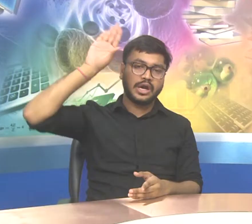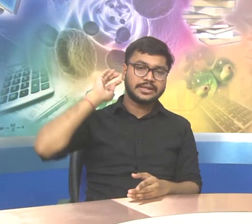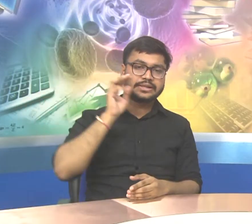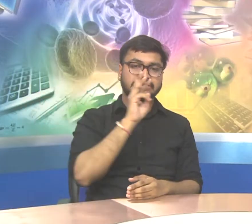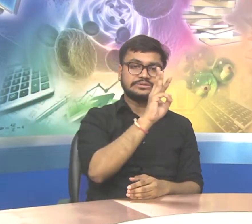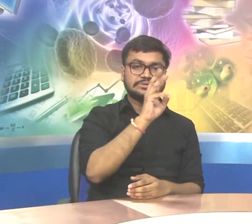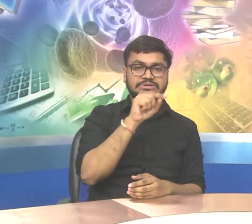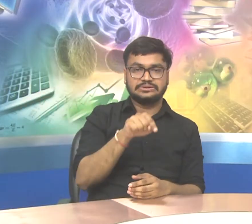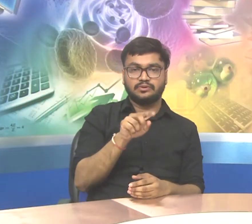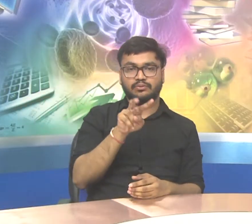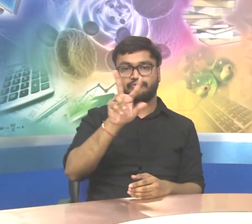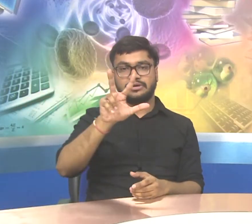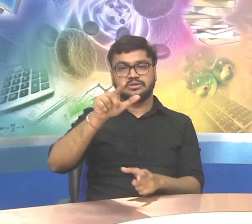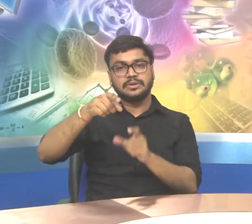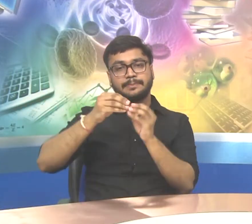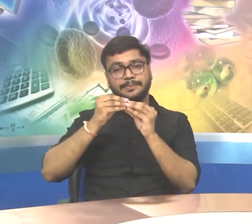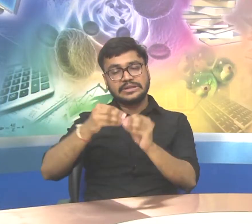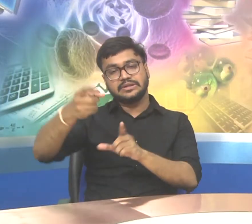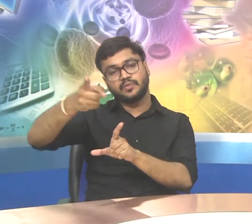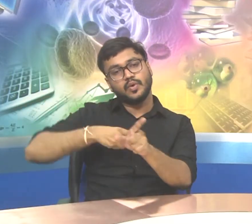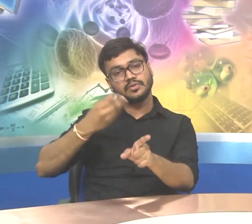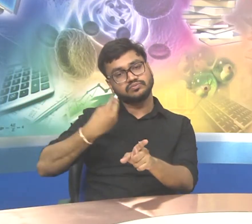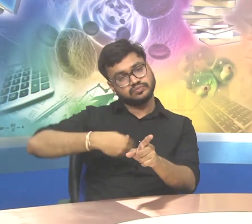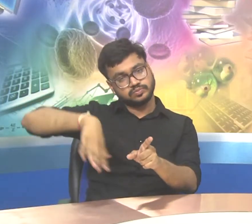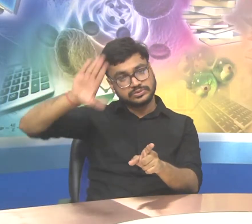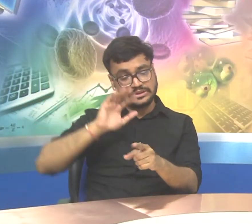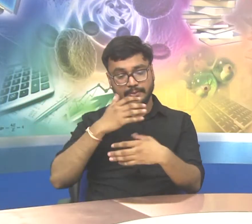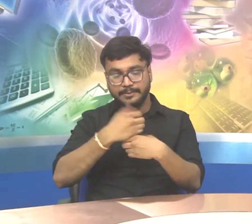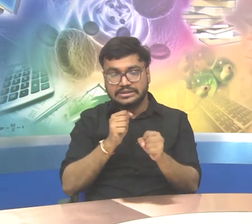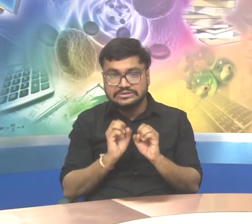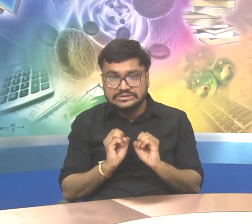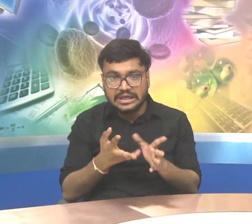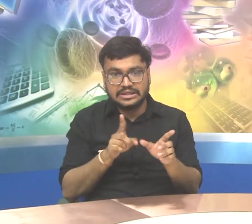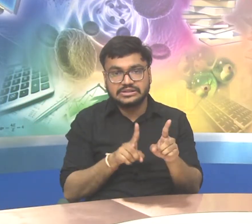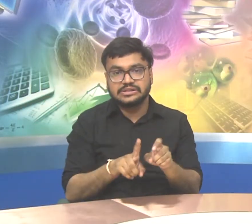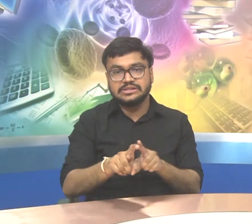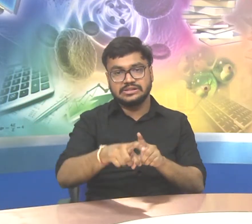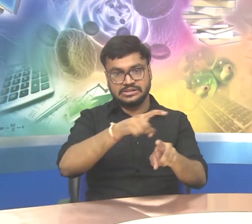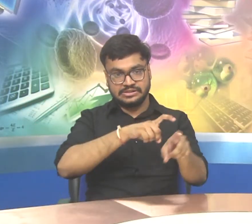around 3.8 billion years ago.